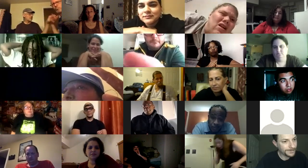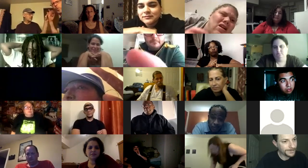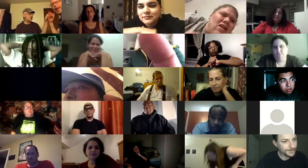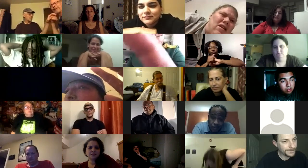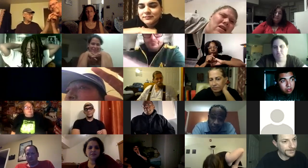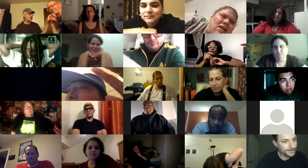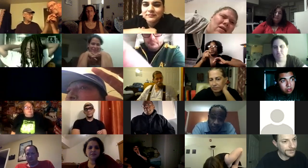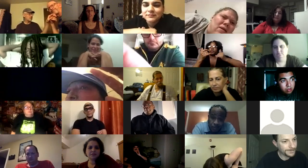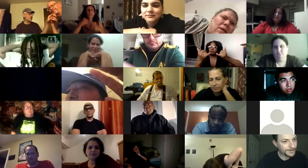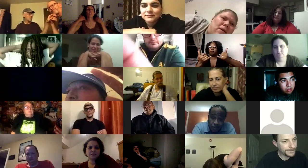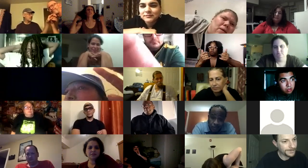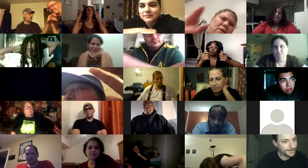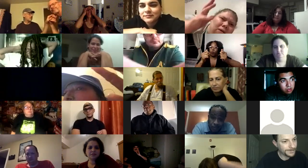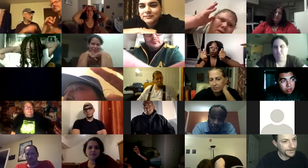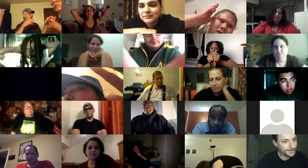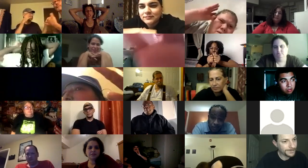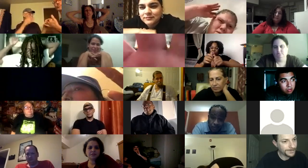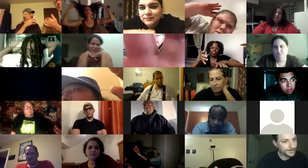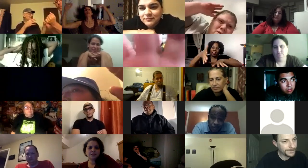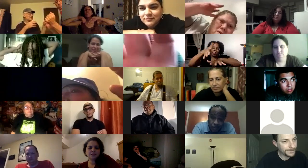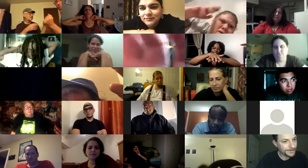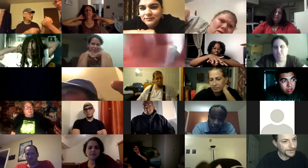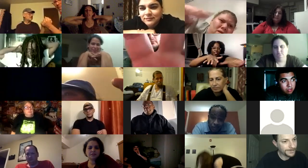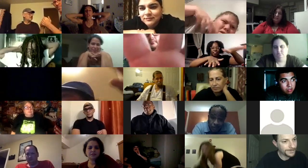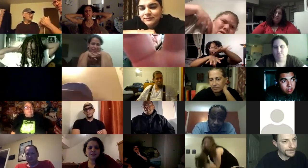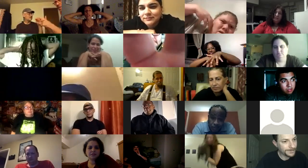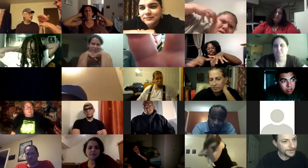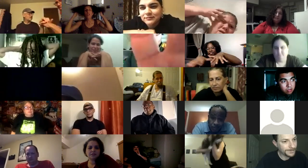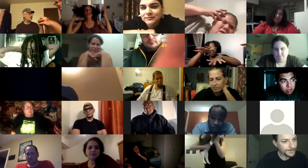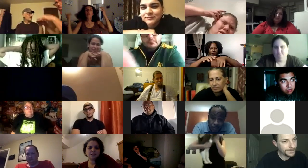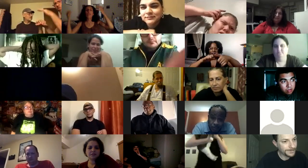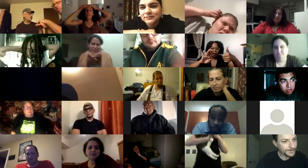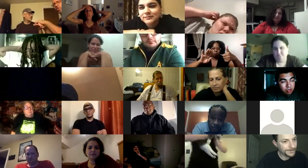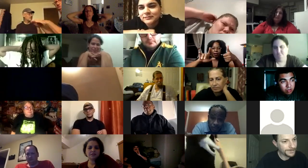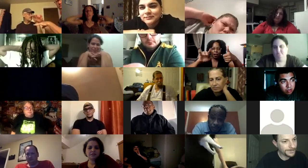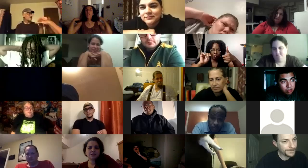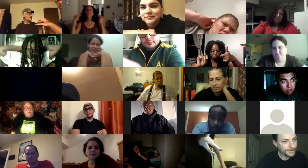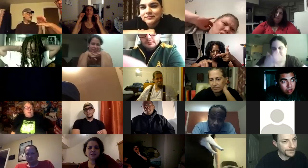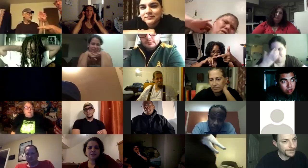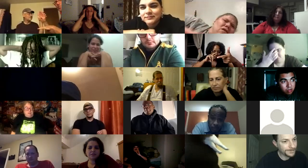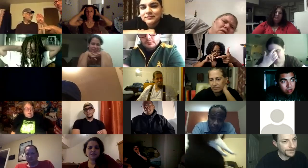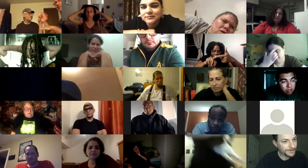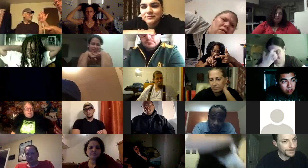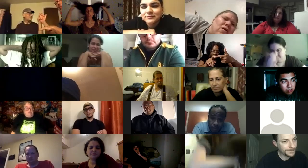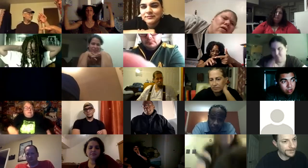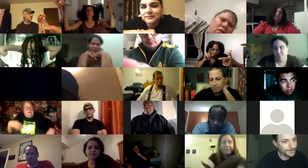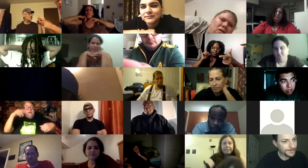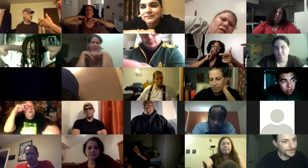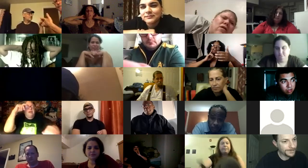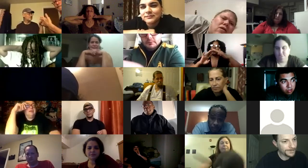well, just thinking here, the reason why it's not only about being Black, but Black Lives Matter, and just